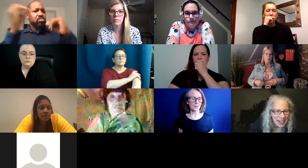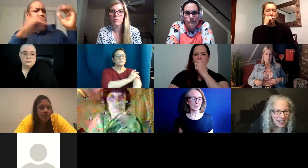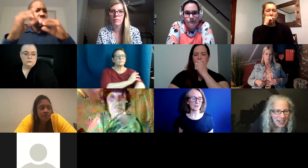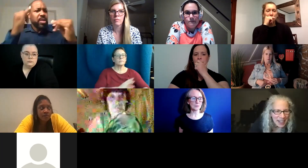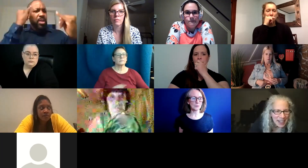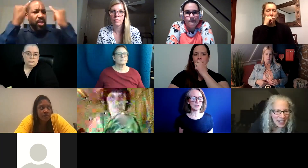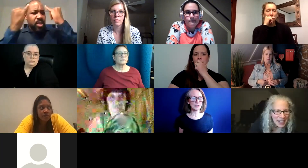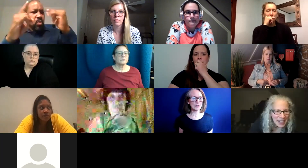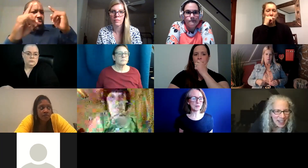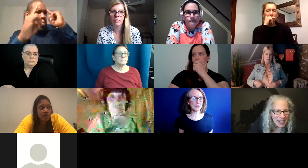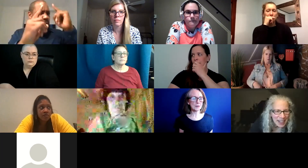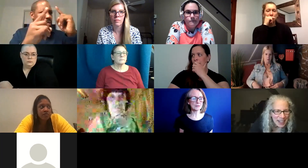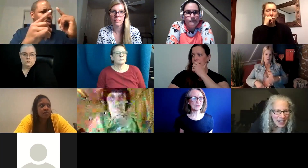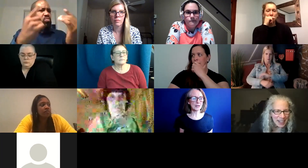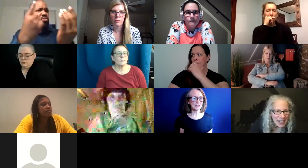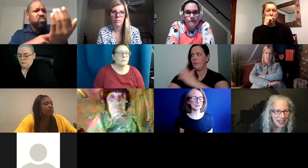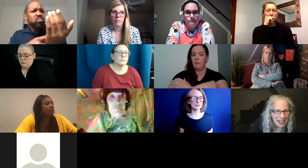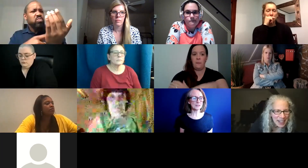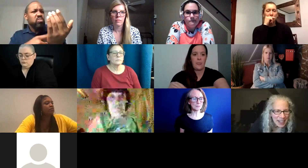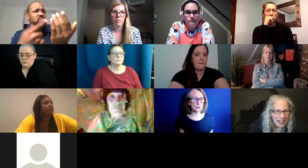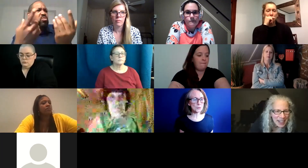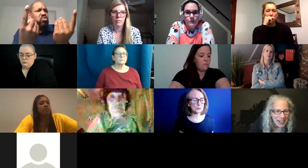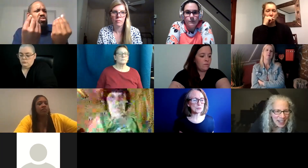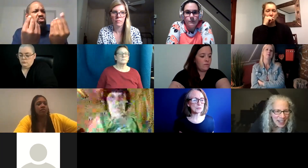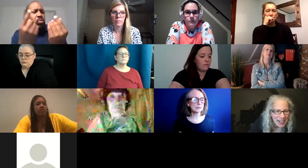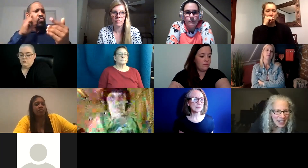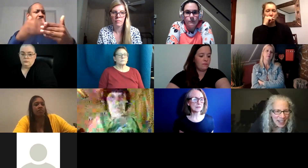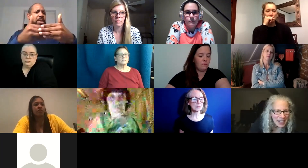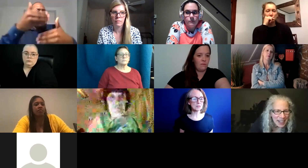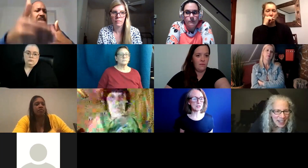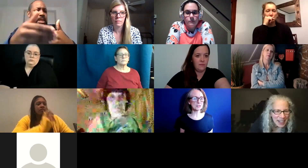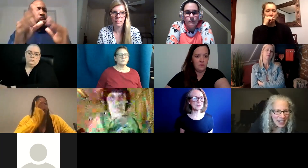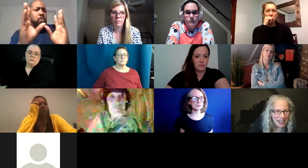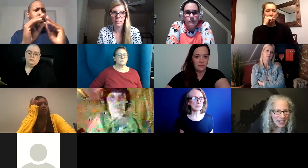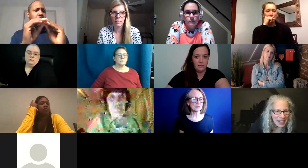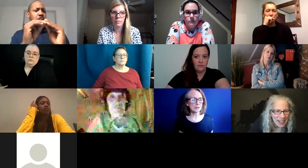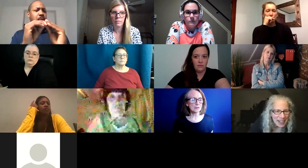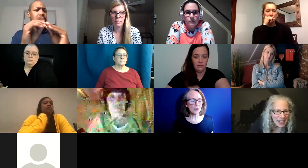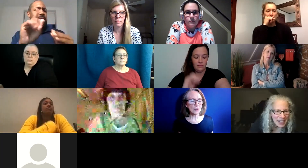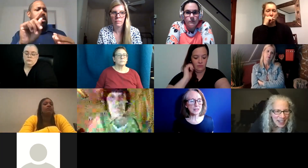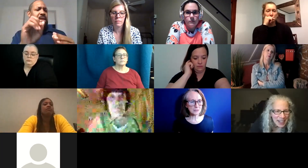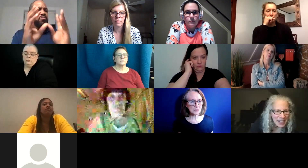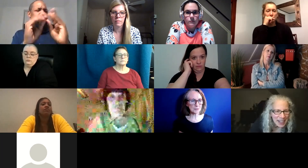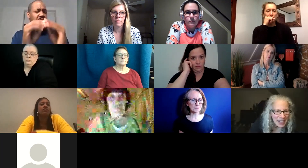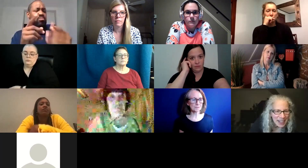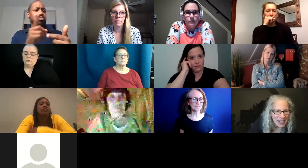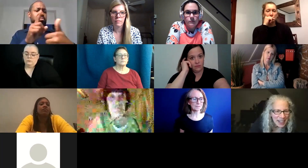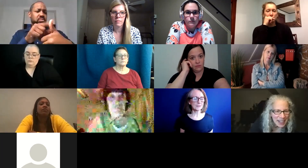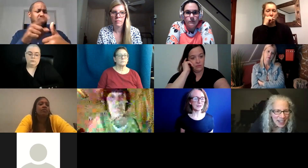So we want to talk about some ideas, some goals, some objectives for our next meeting. And we